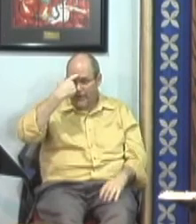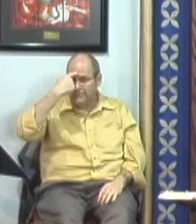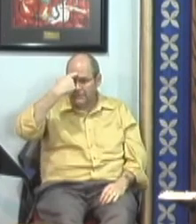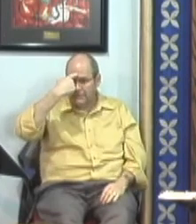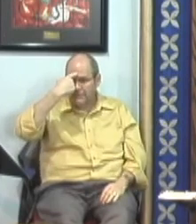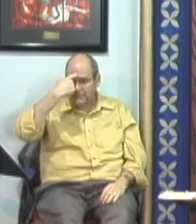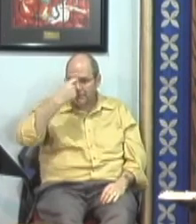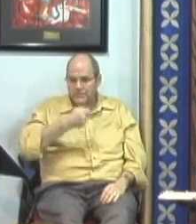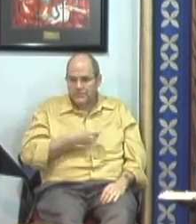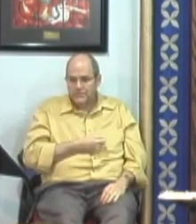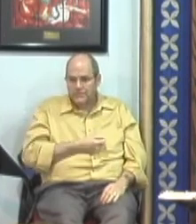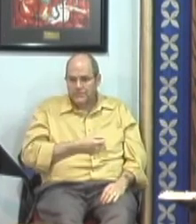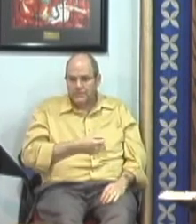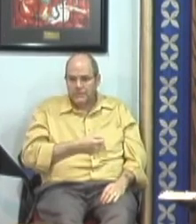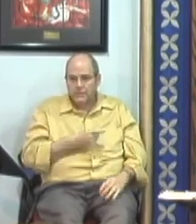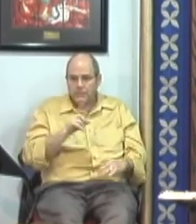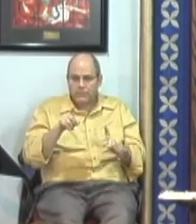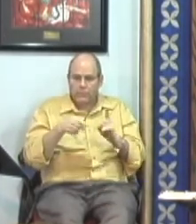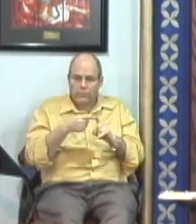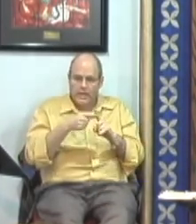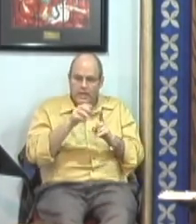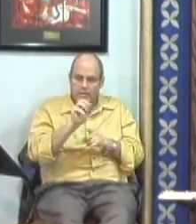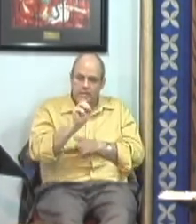of course, when Matthew wrote that,